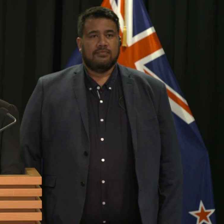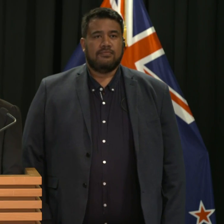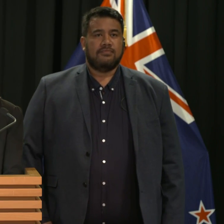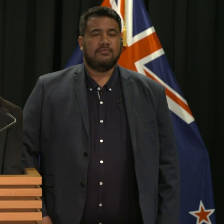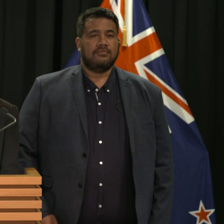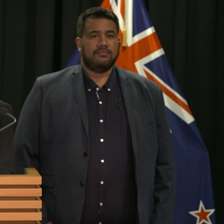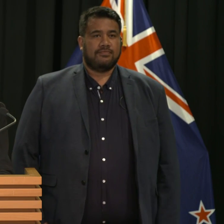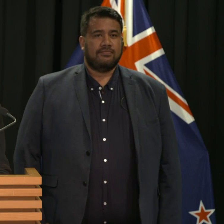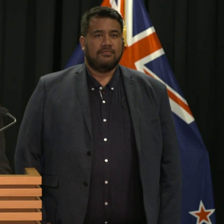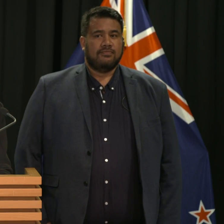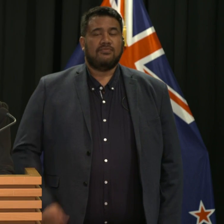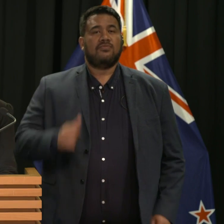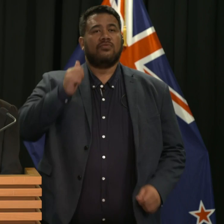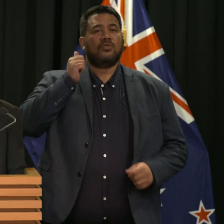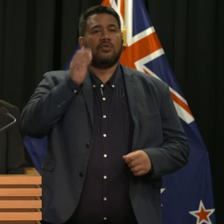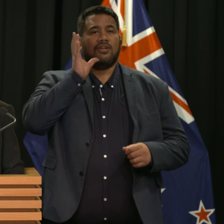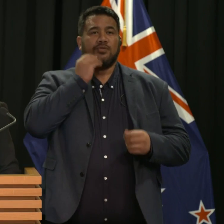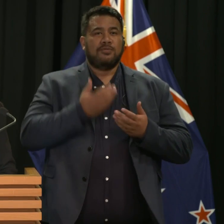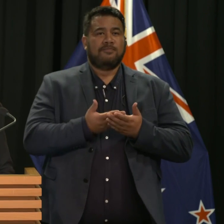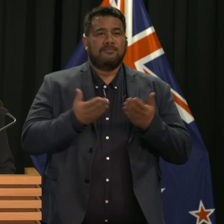All right, good afternoon, everyone.